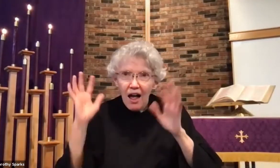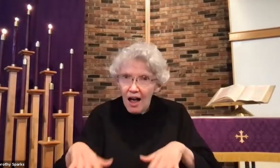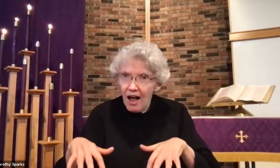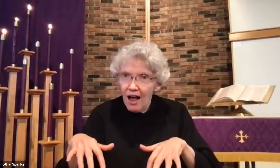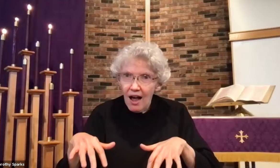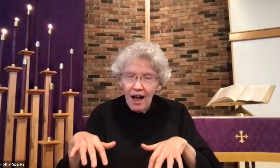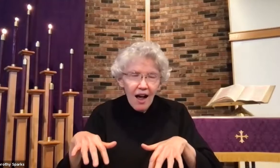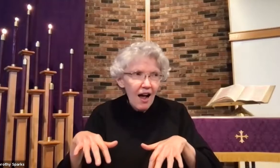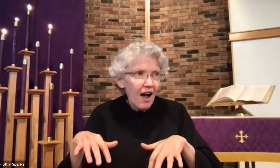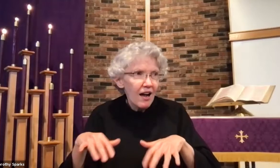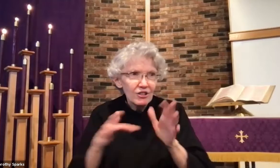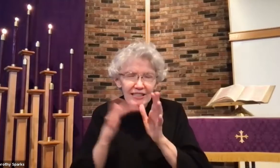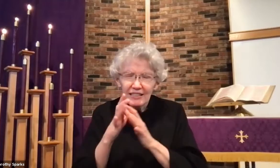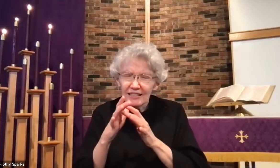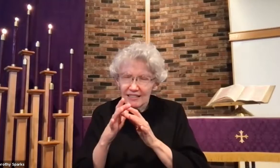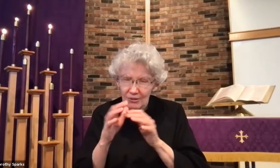Everyone saw this.